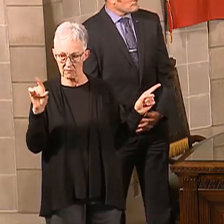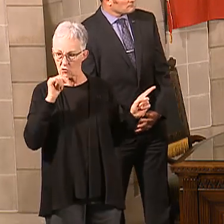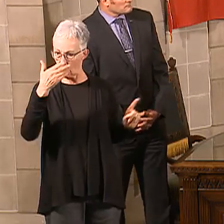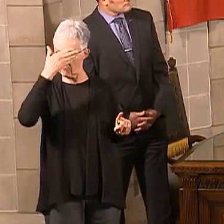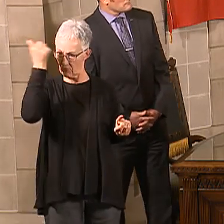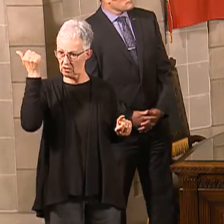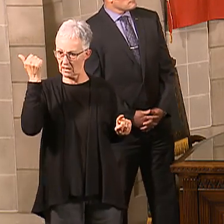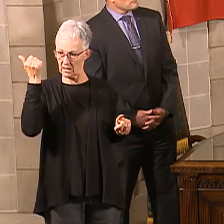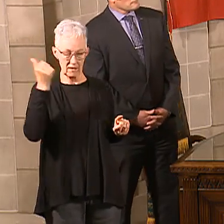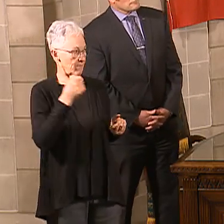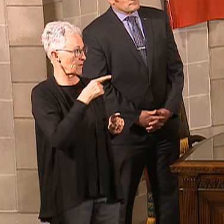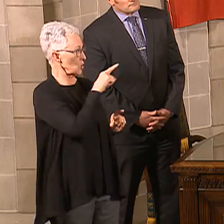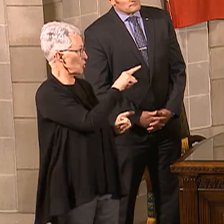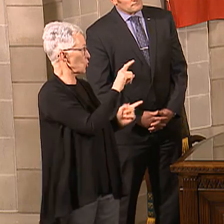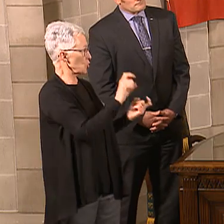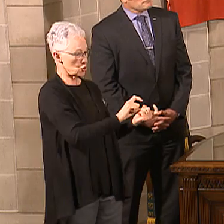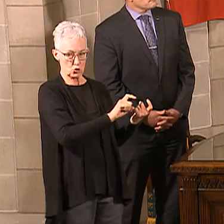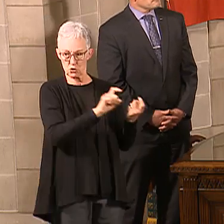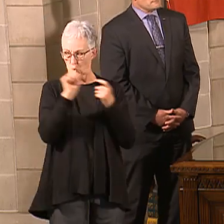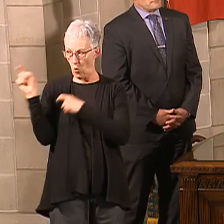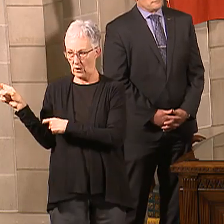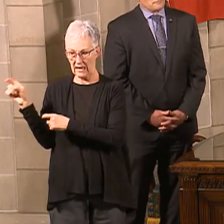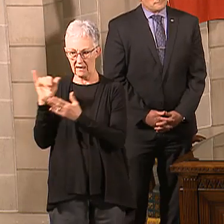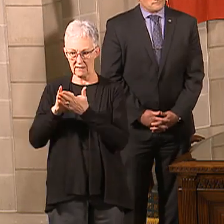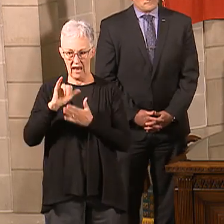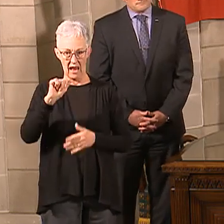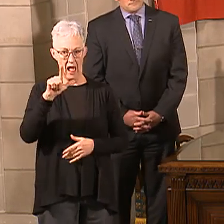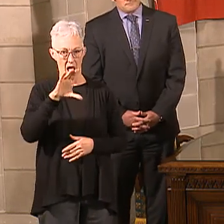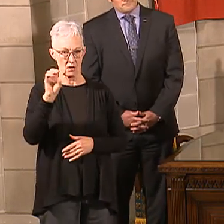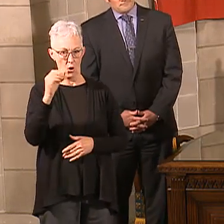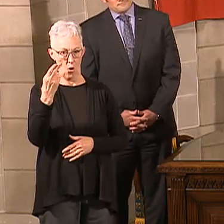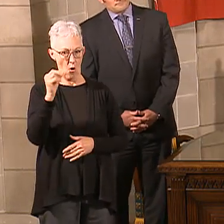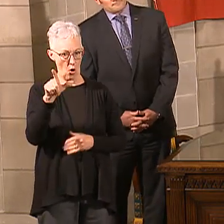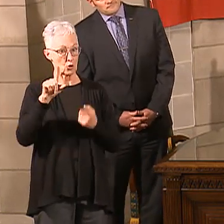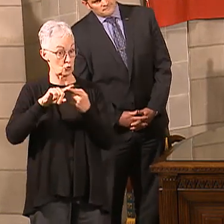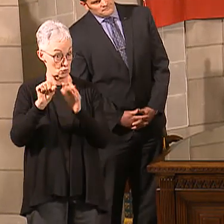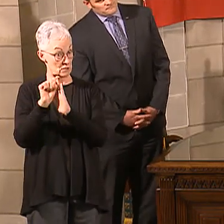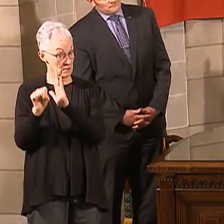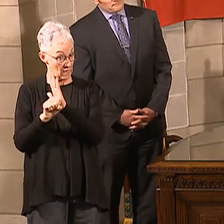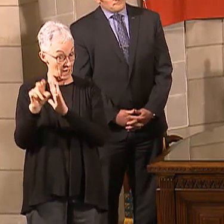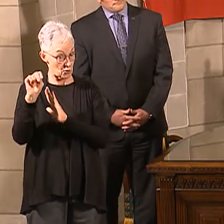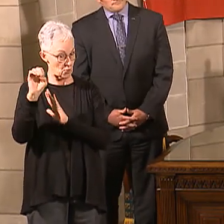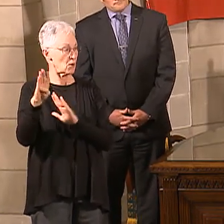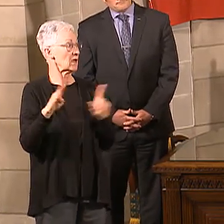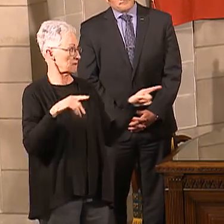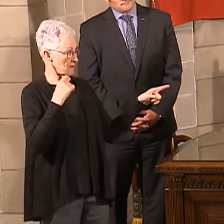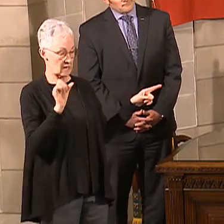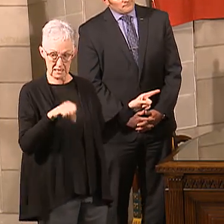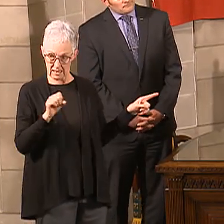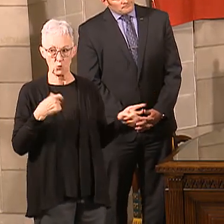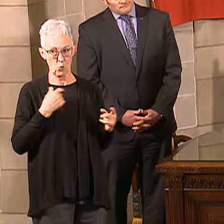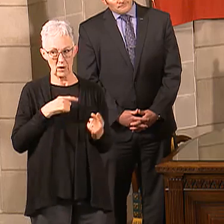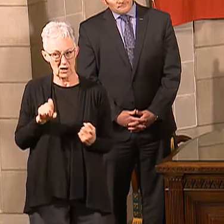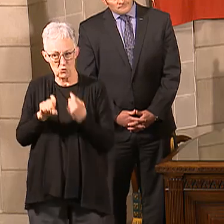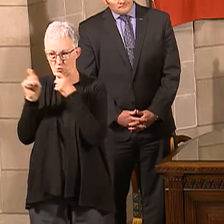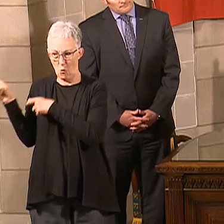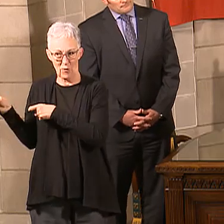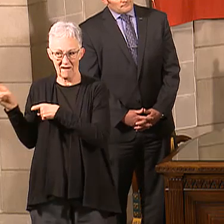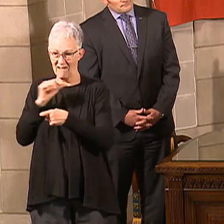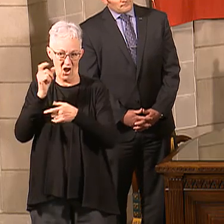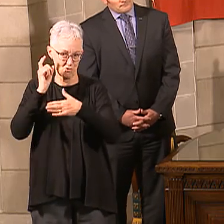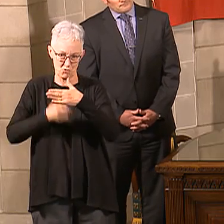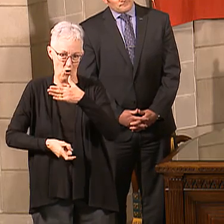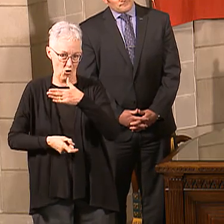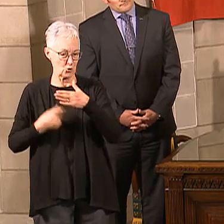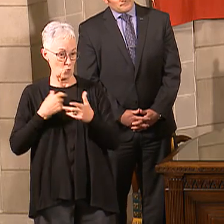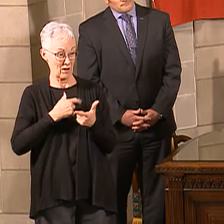you are donating that to the state of Nebraska. You're not even charging us for it. Yes, that is true. We're going to donate that. Our employees are very proud of that. We are the largest producer of